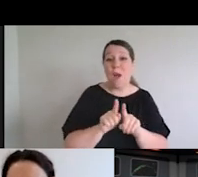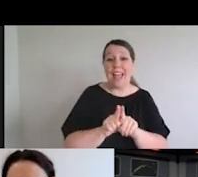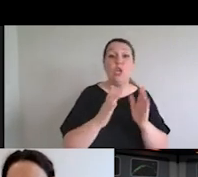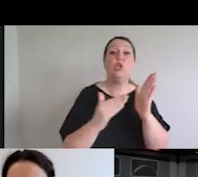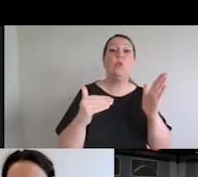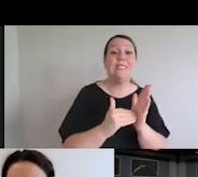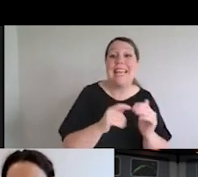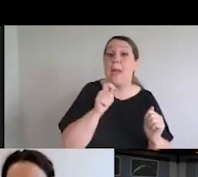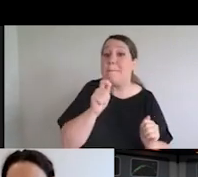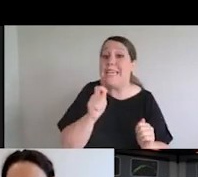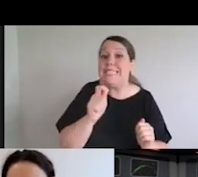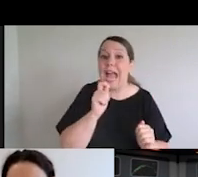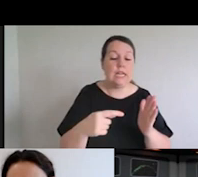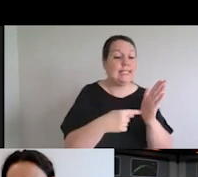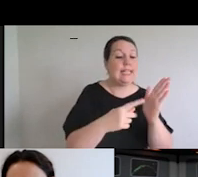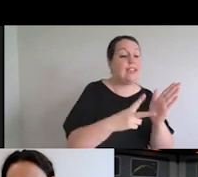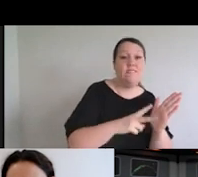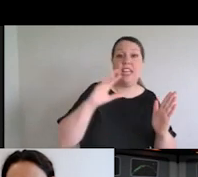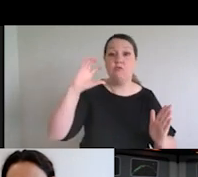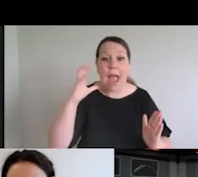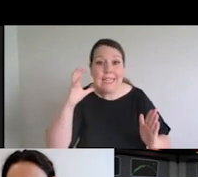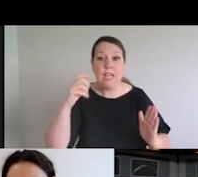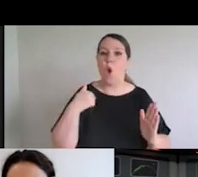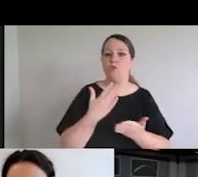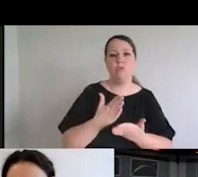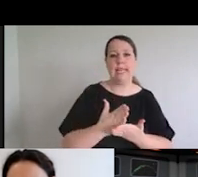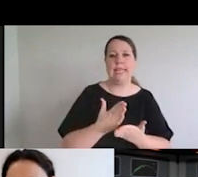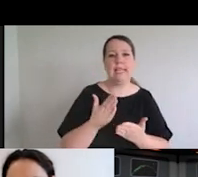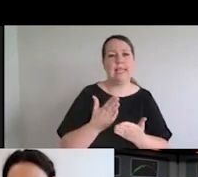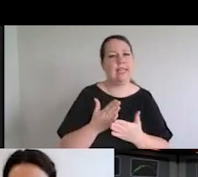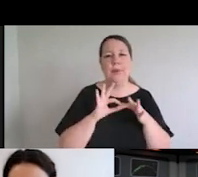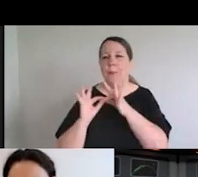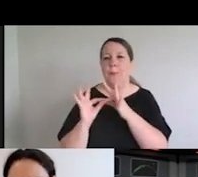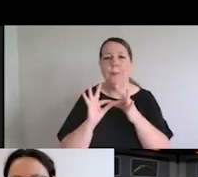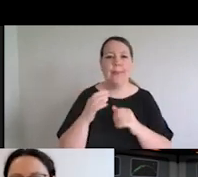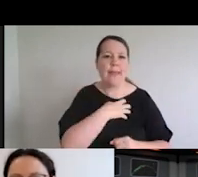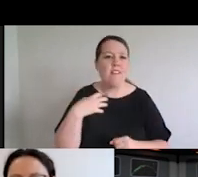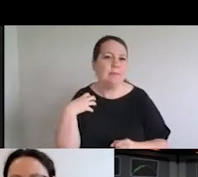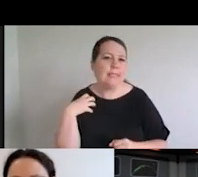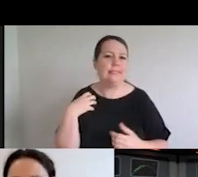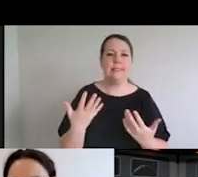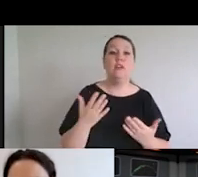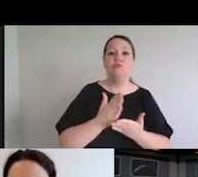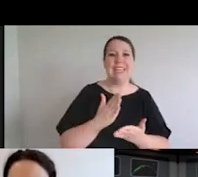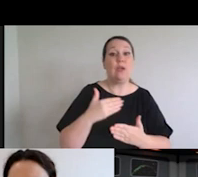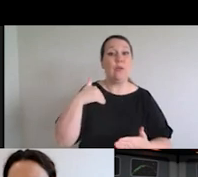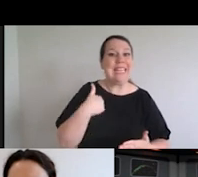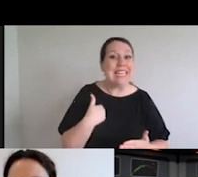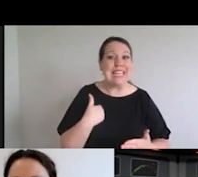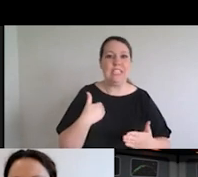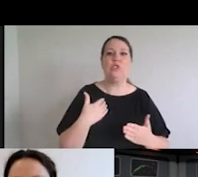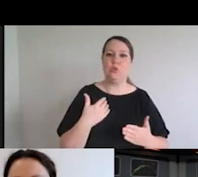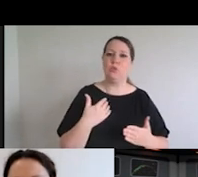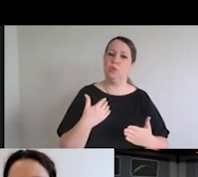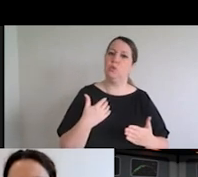The only way we can do it is to go to offshore, use our own blogs and be the media